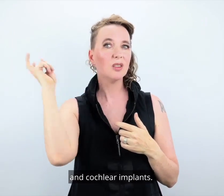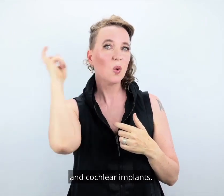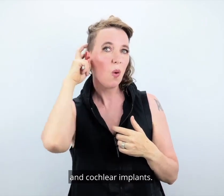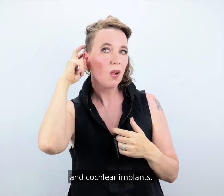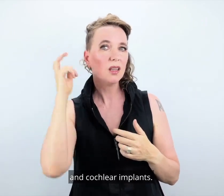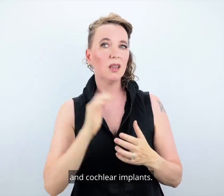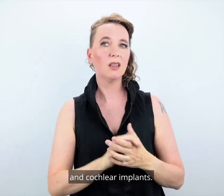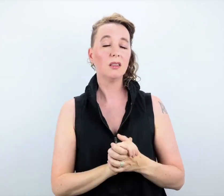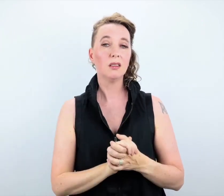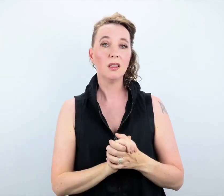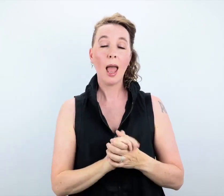implants.